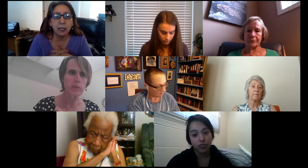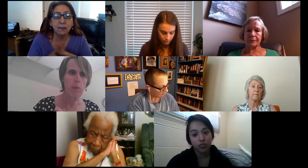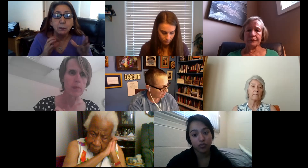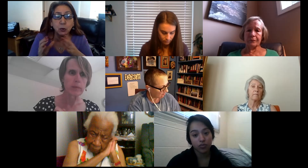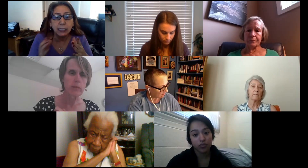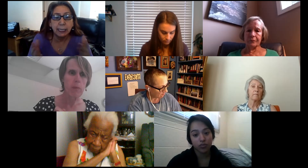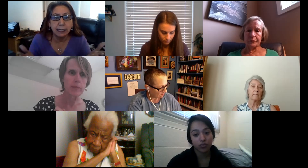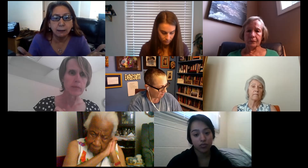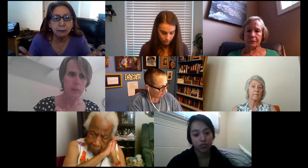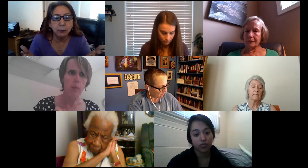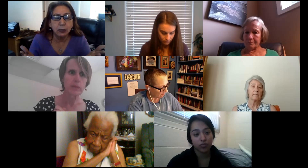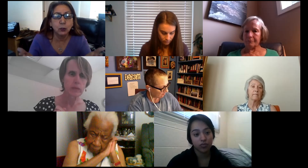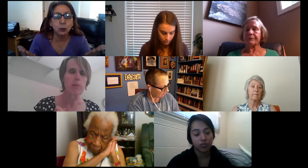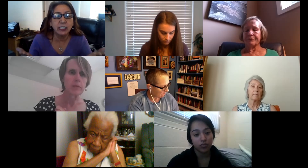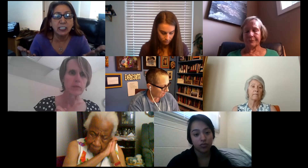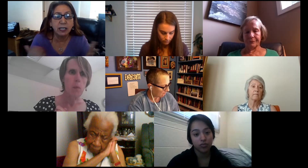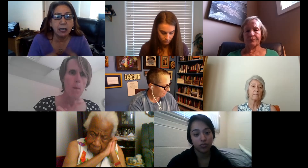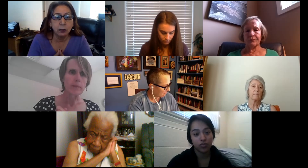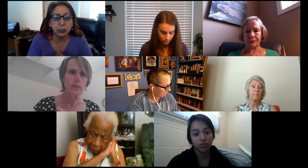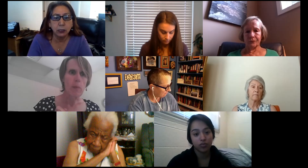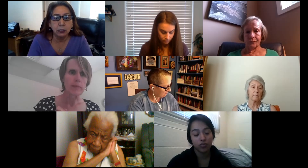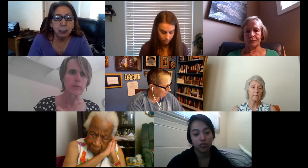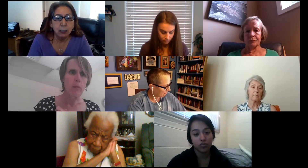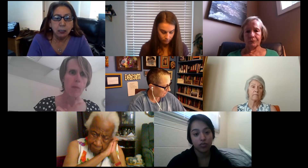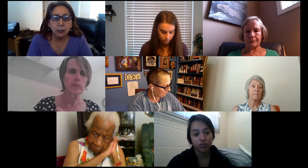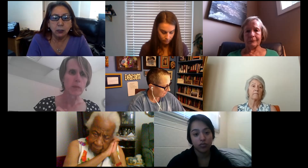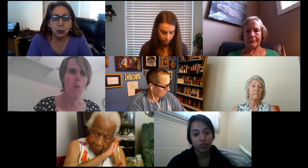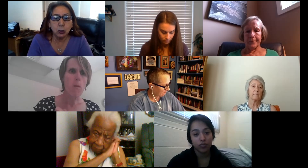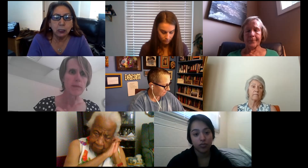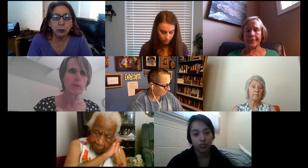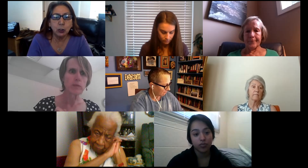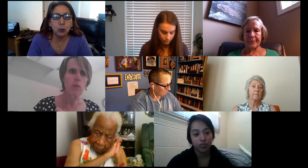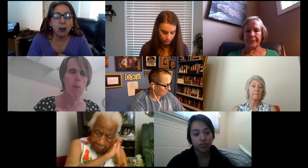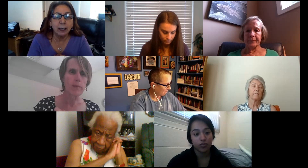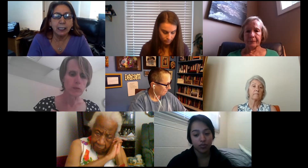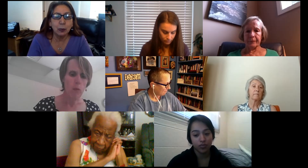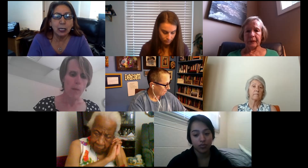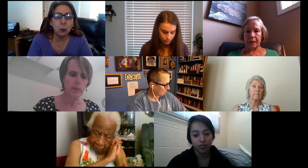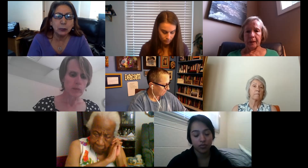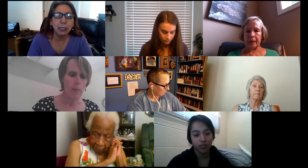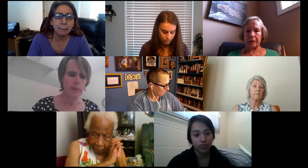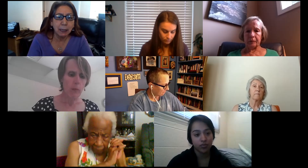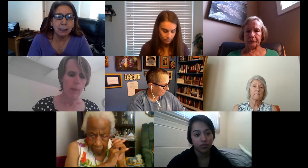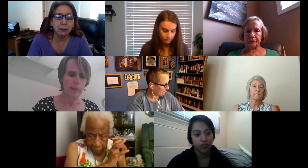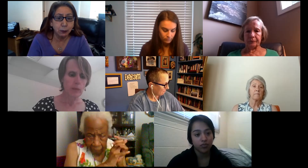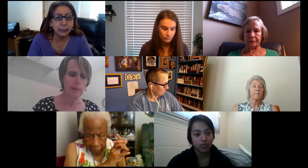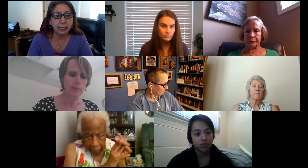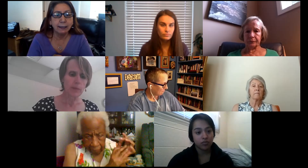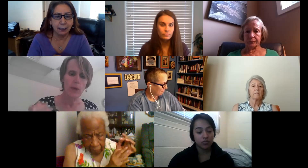of communicating, you have to learn another language. So usually when you're hard of hearing, I always recommend learn sign